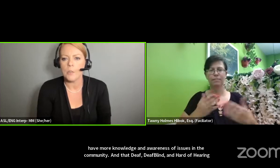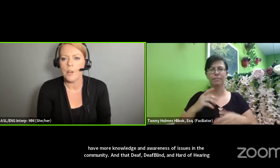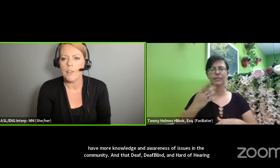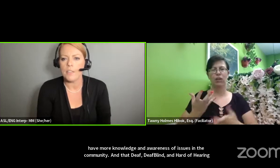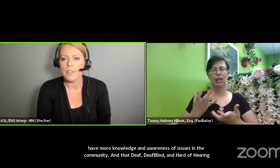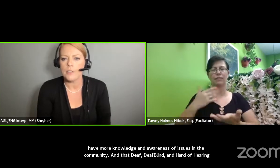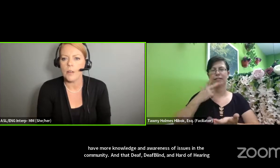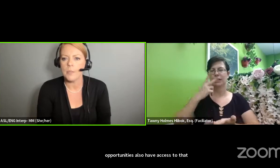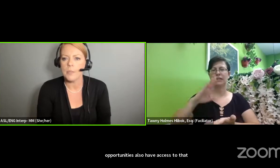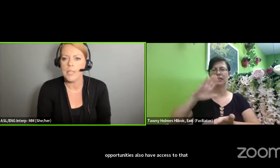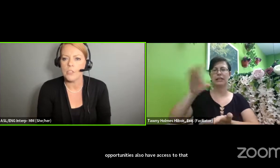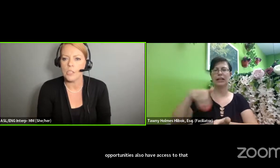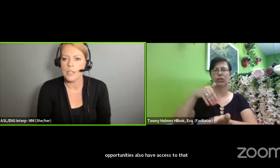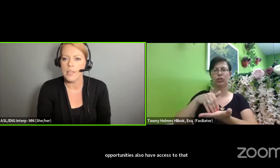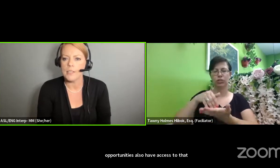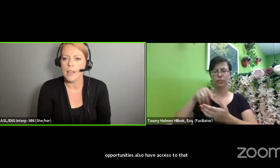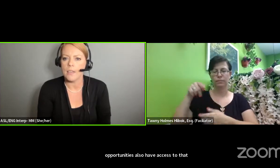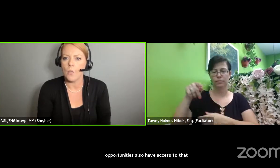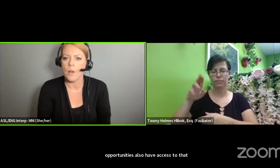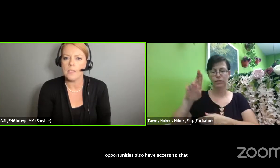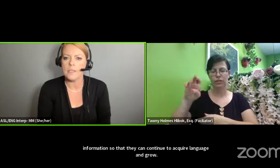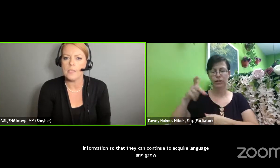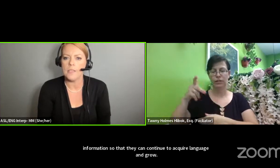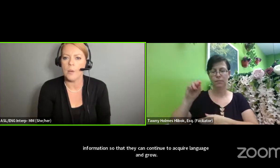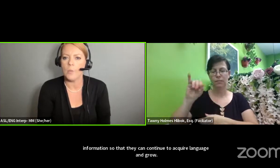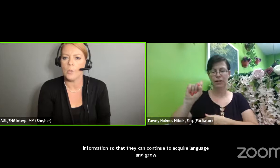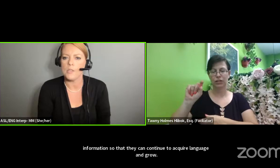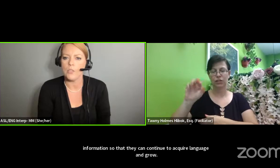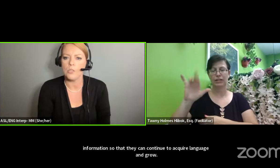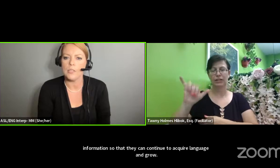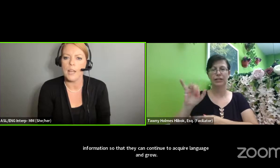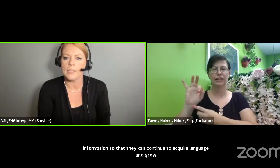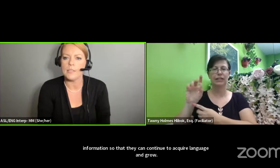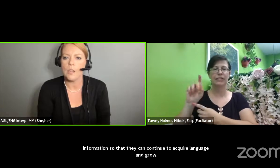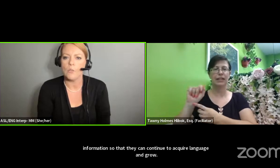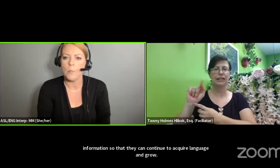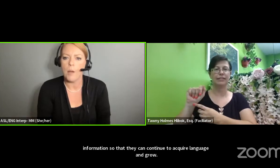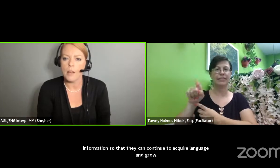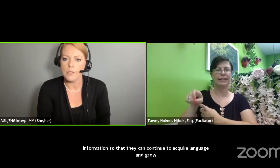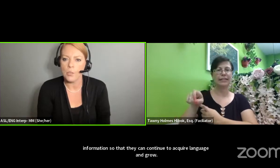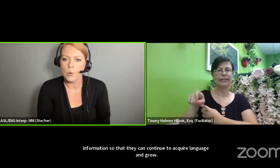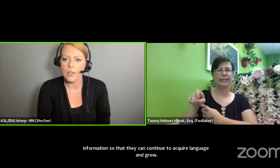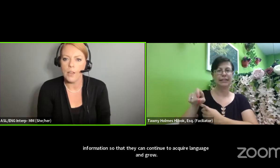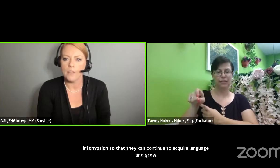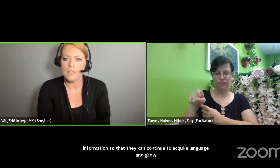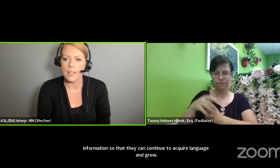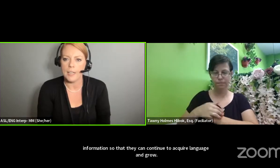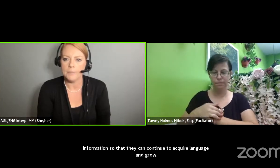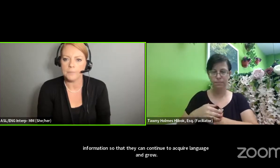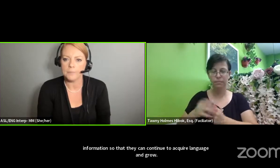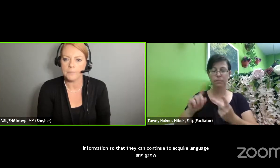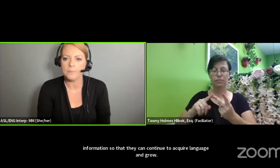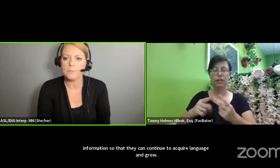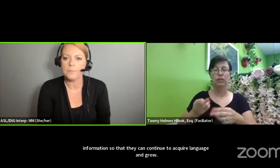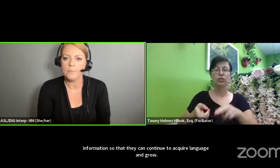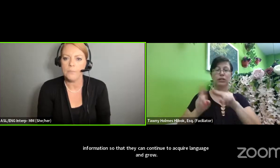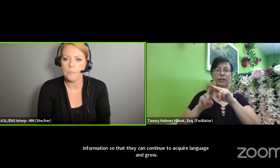and demographics, the recommendation is that they want to see a more centralized repository of data